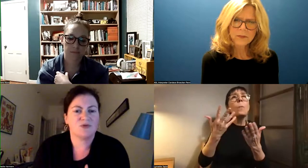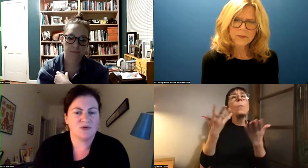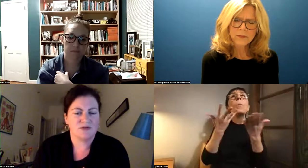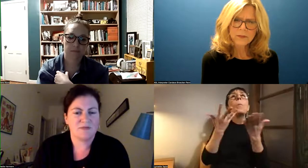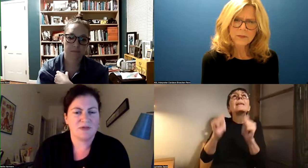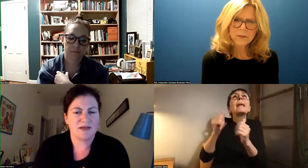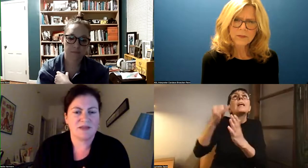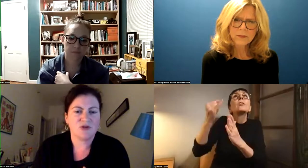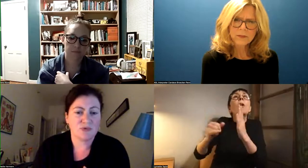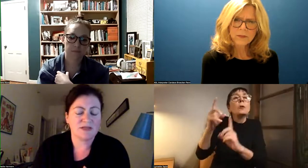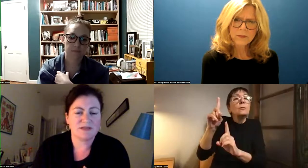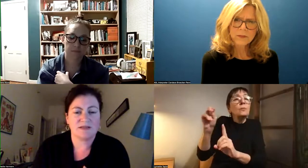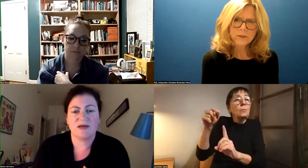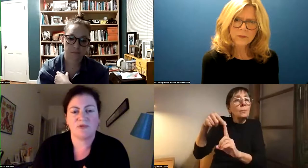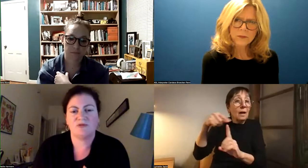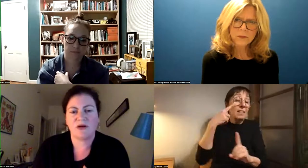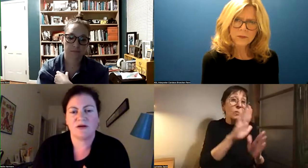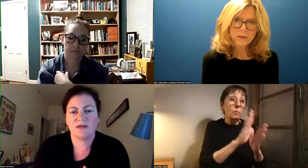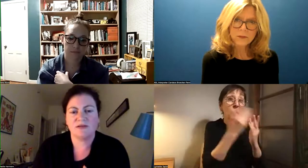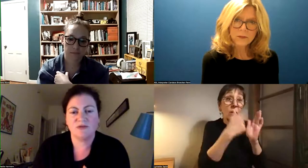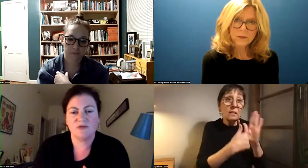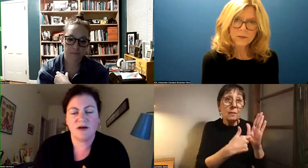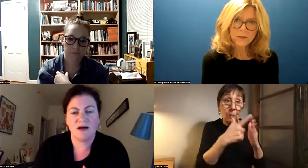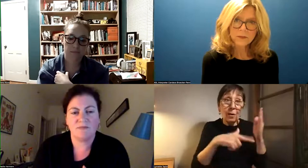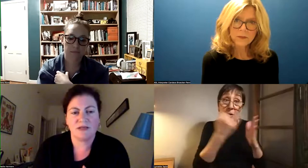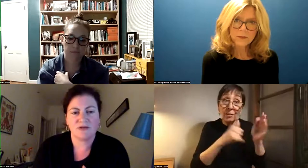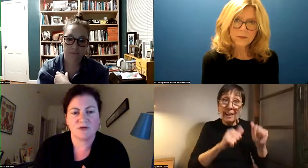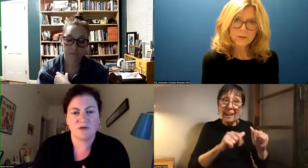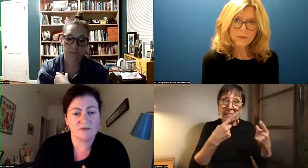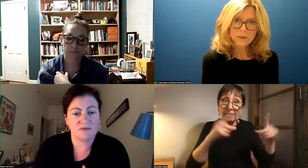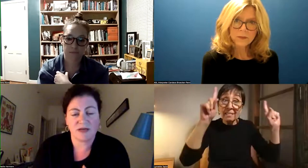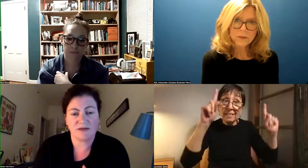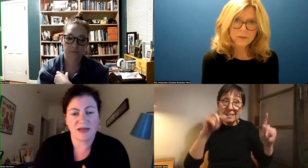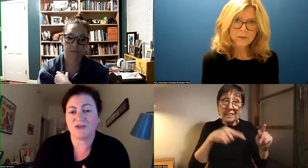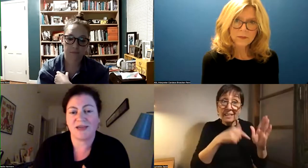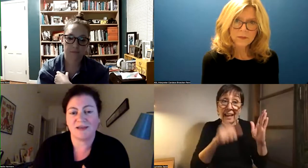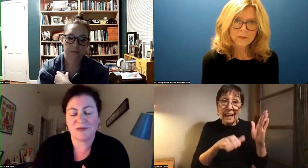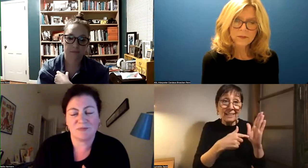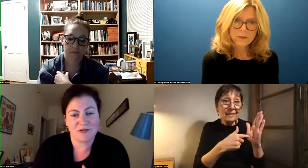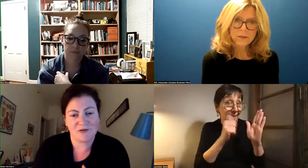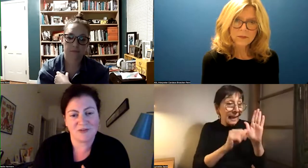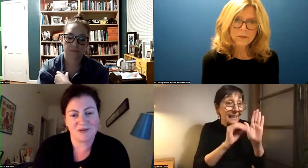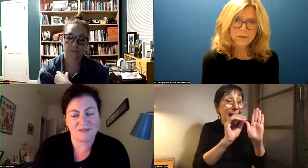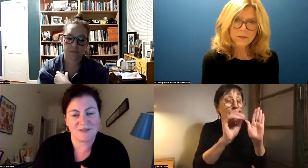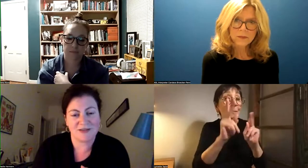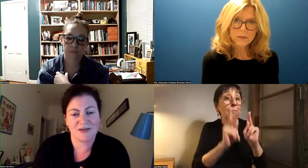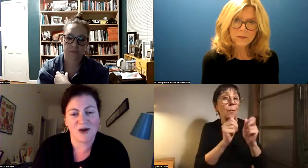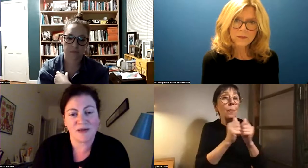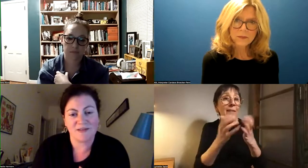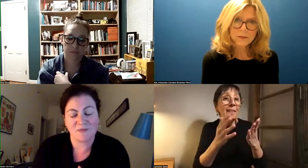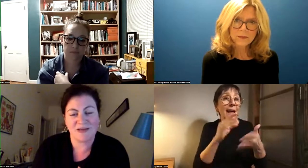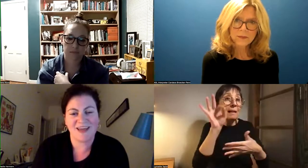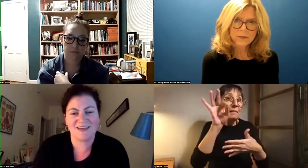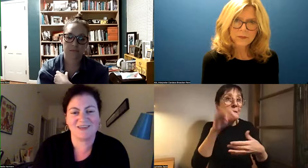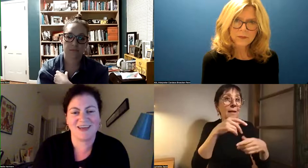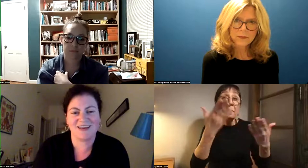what art can do? I mean, I think your book is an example of what art can do in terms of like educating people without their necessarily knowing